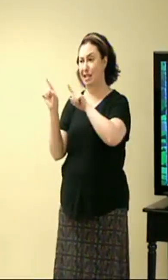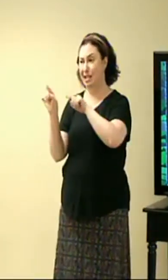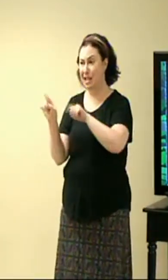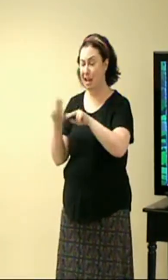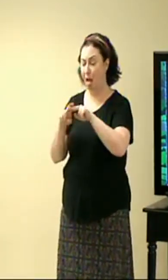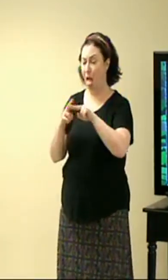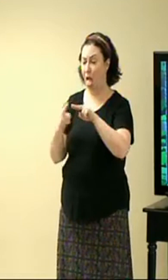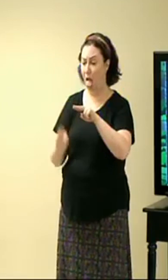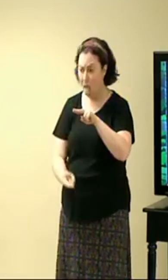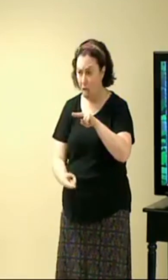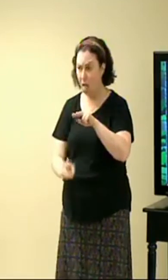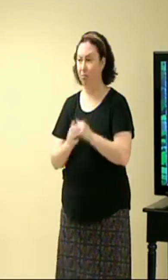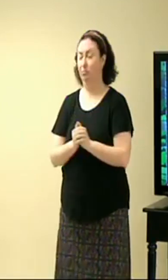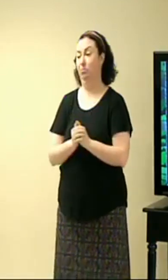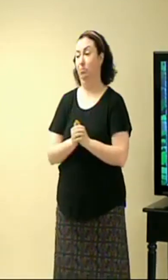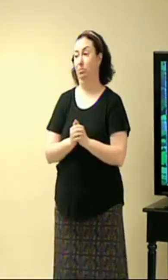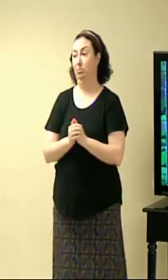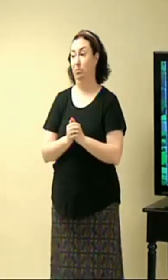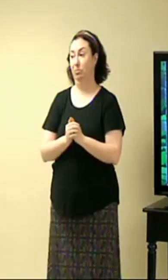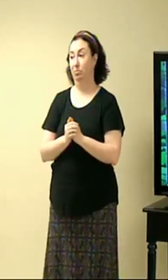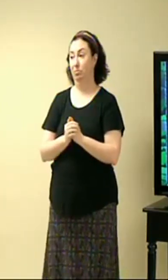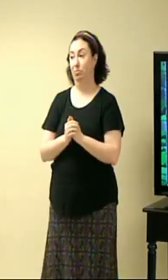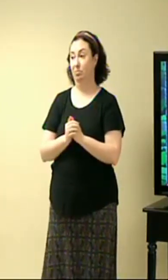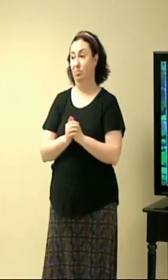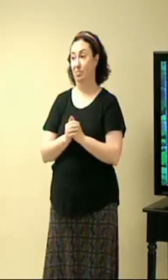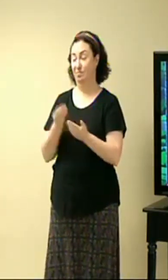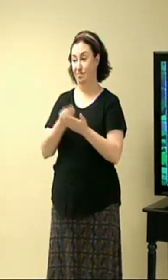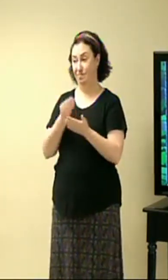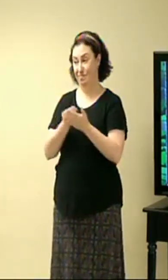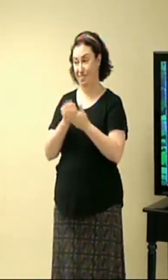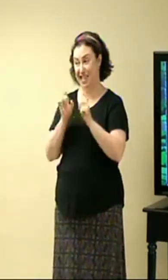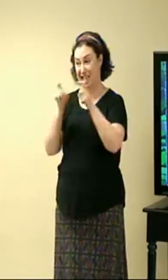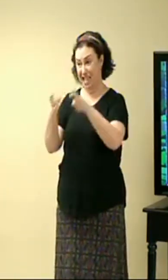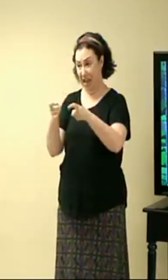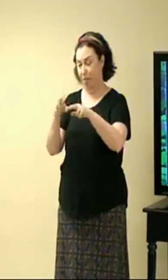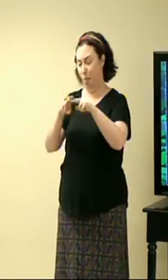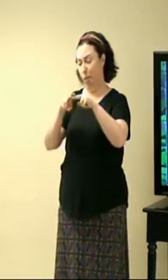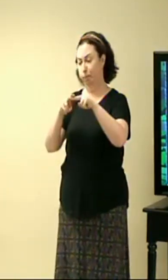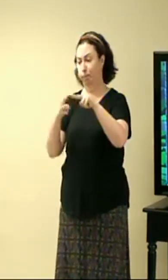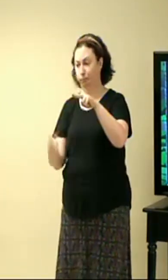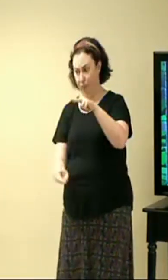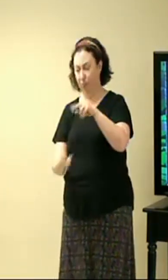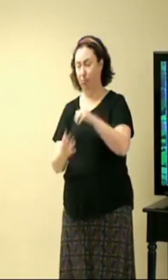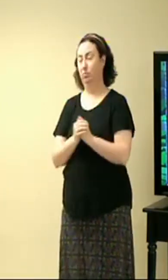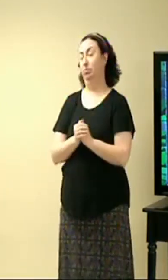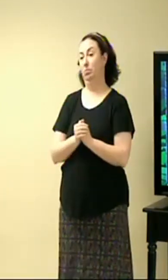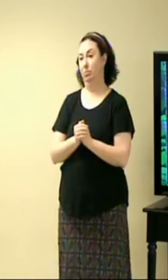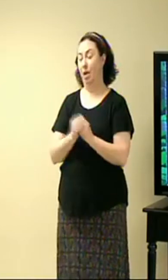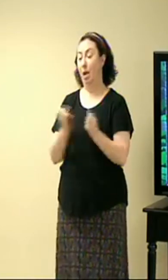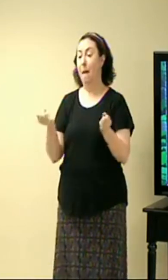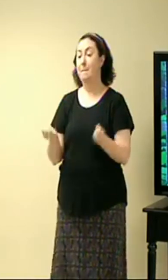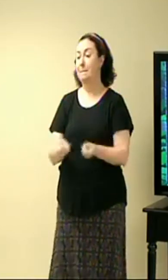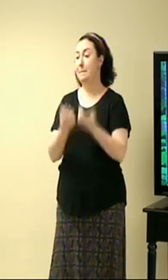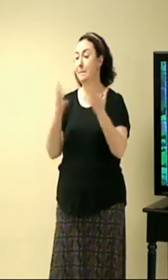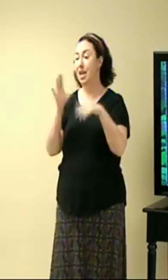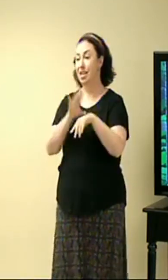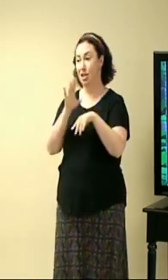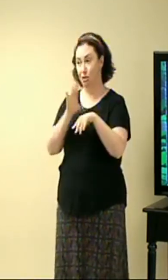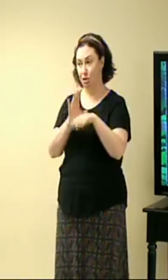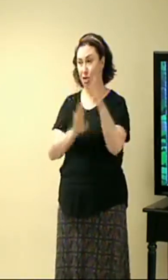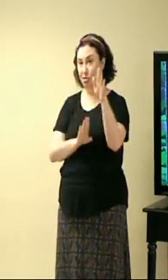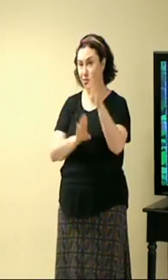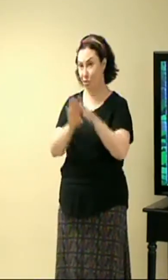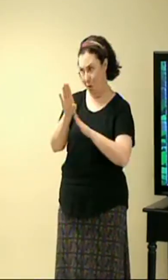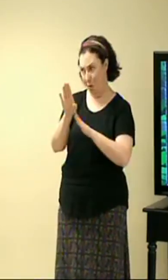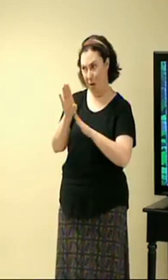Christians actually tithe. We look across the board, and even many of the churches that are growing, they're growing through what I'm calling transfer growth, just